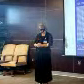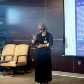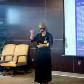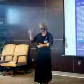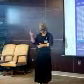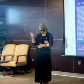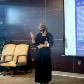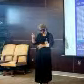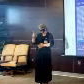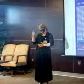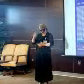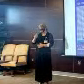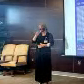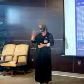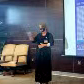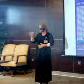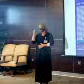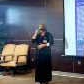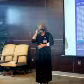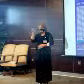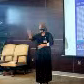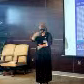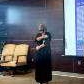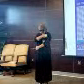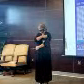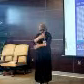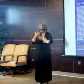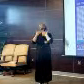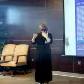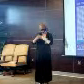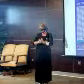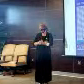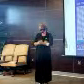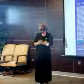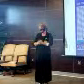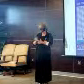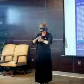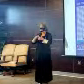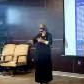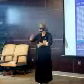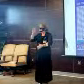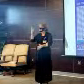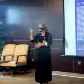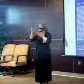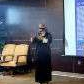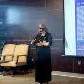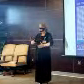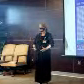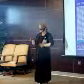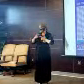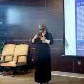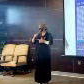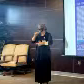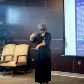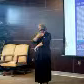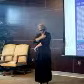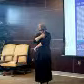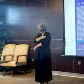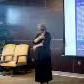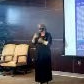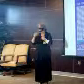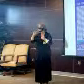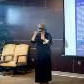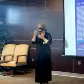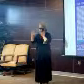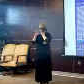you. And the favor that I ask is this: find one person in your life who is unvaccinated and have a serious conversation